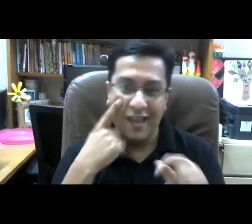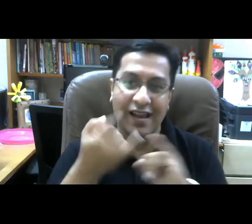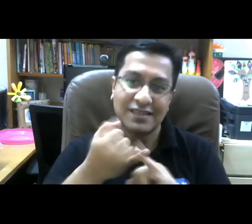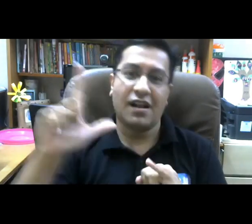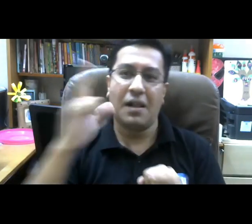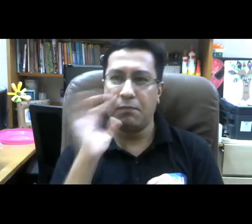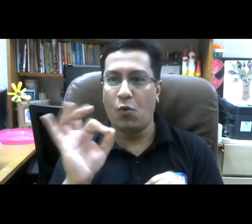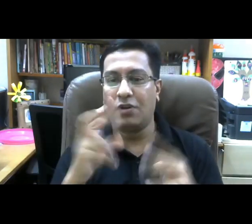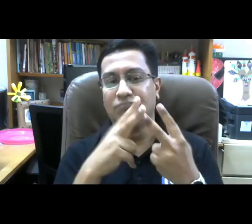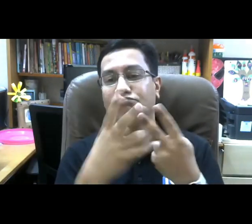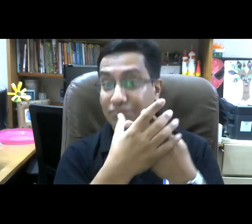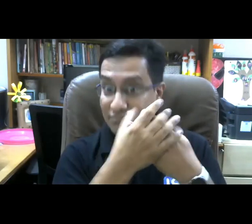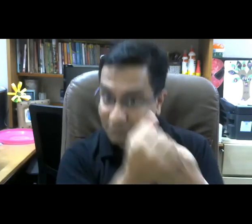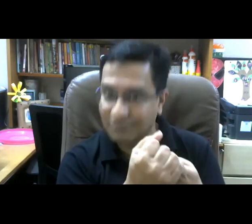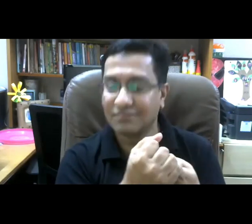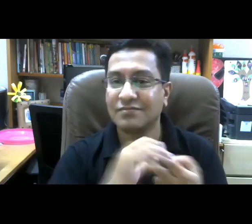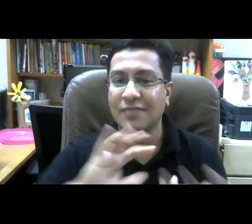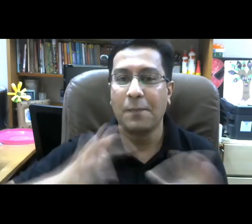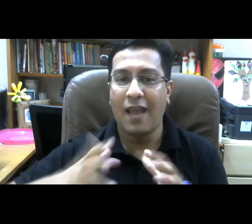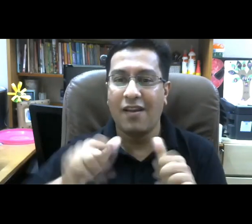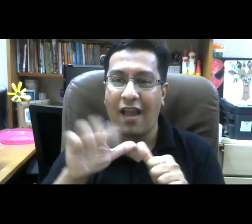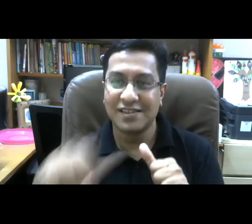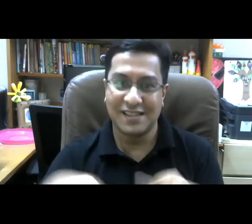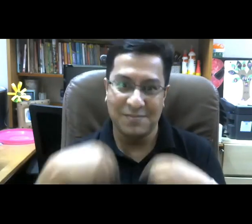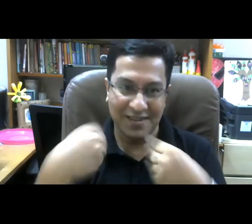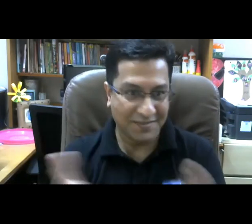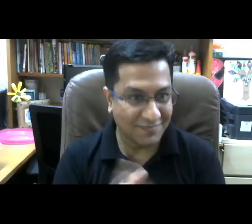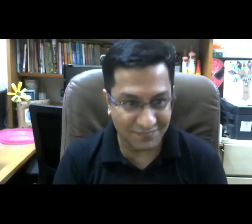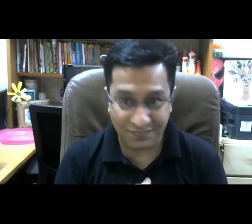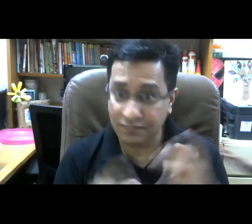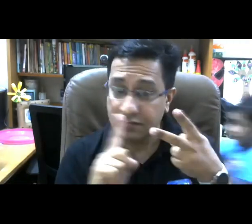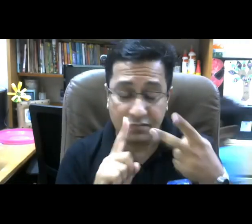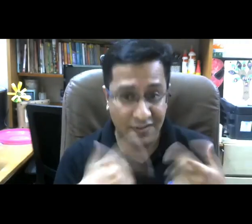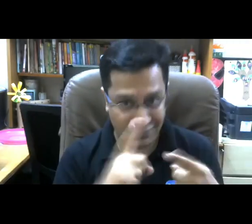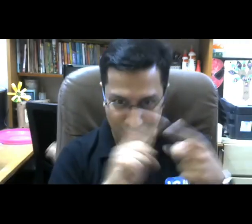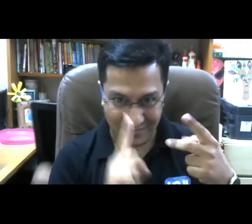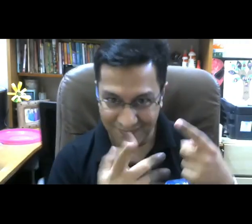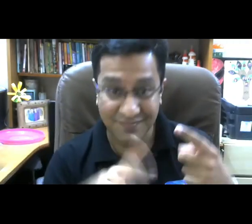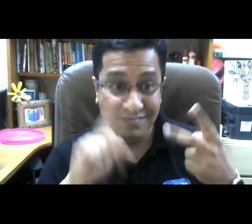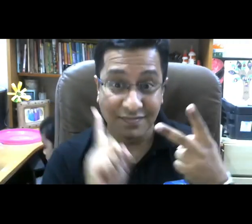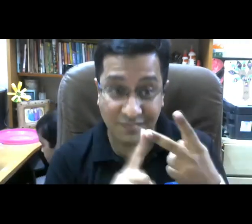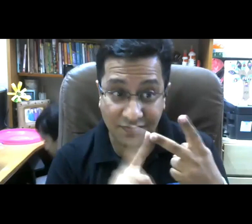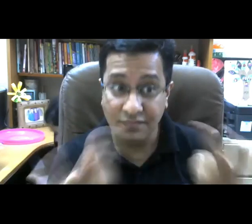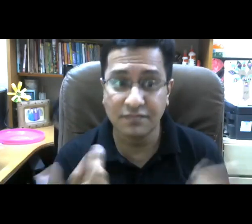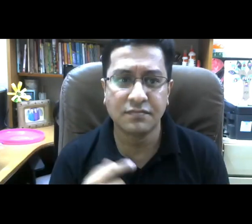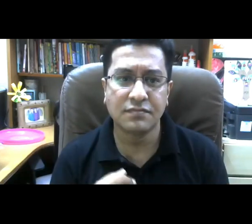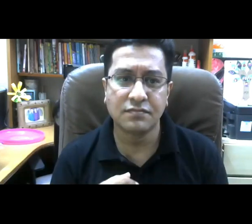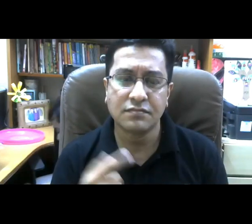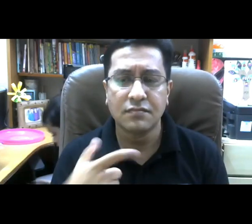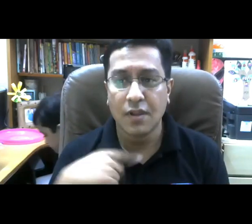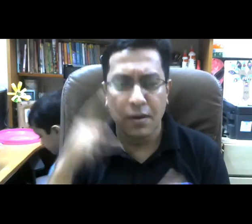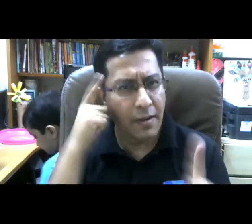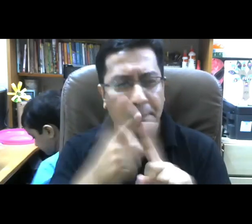sign language, and ISL, most importantly, combining together and making access possible. These are the two